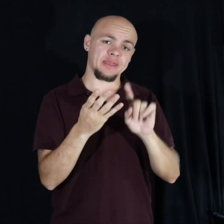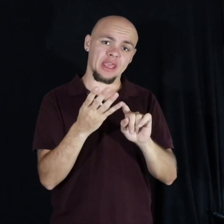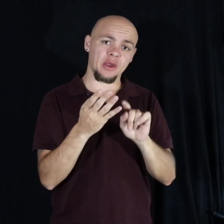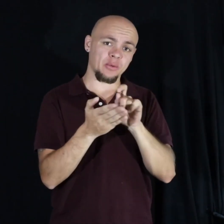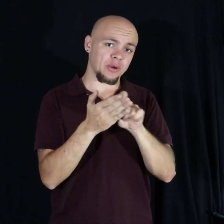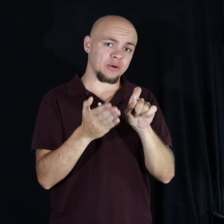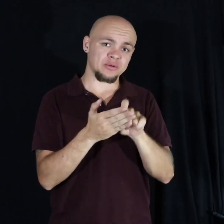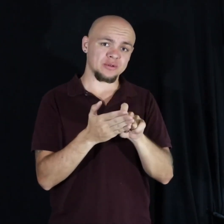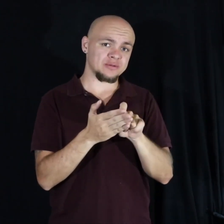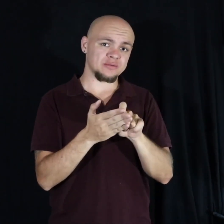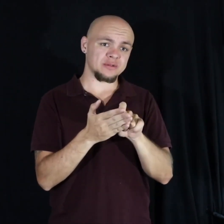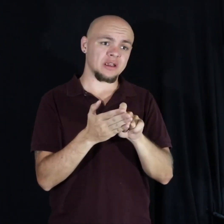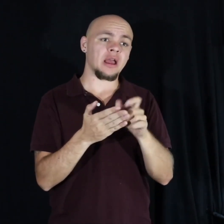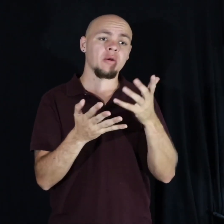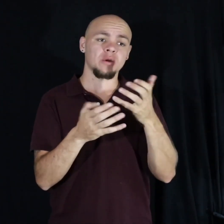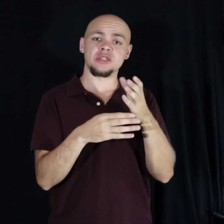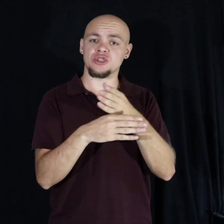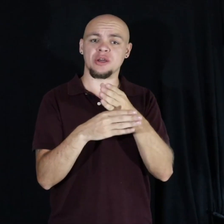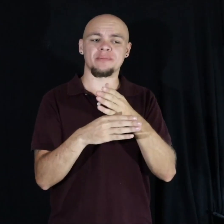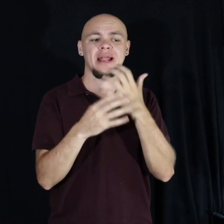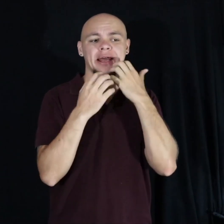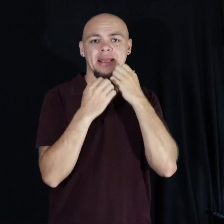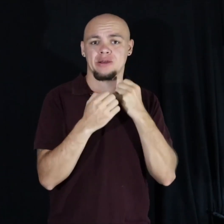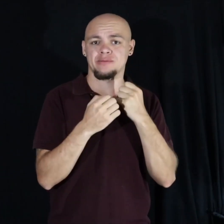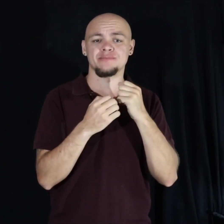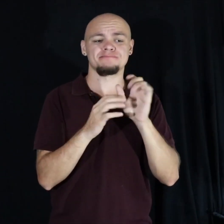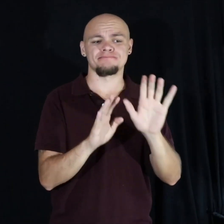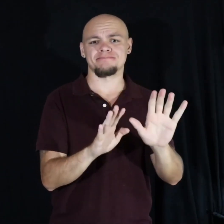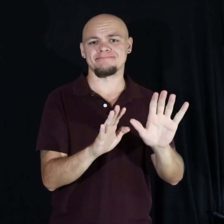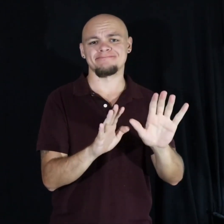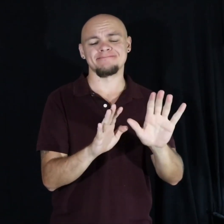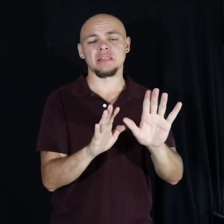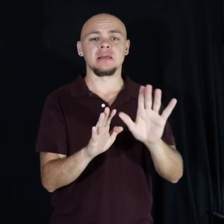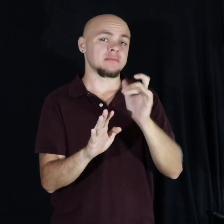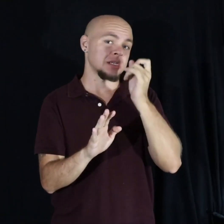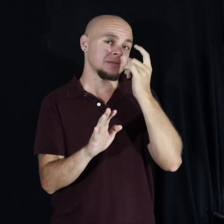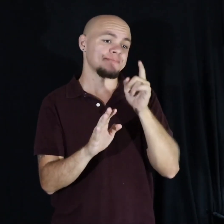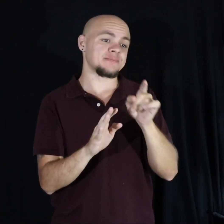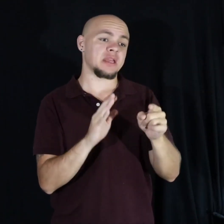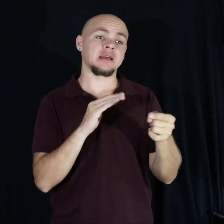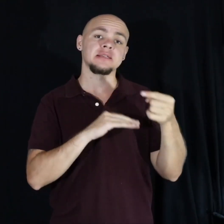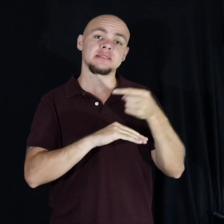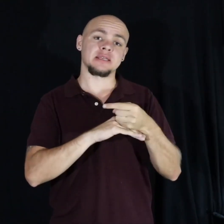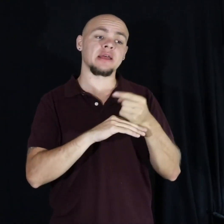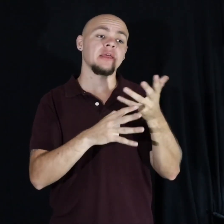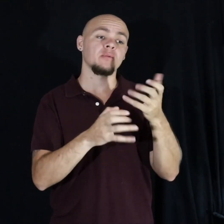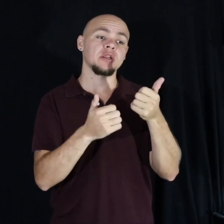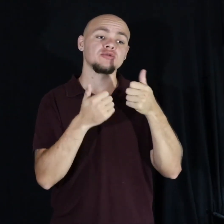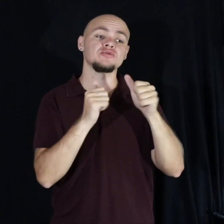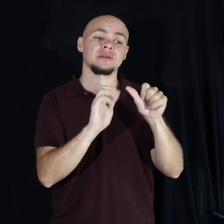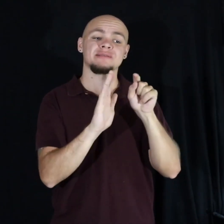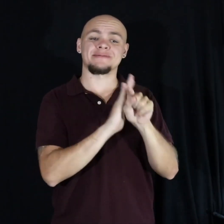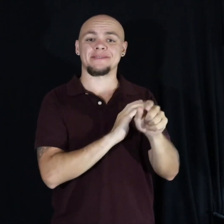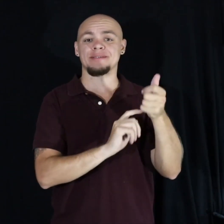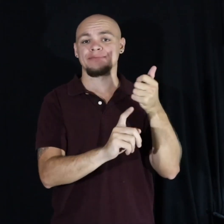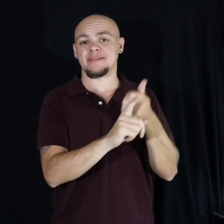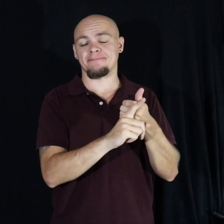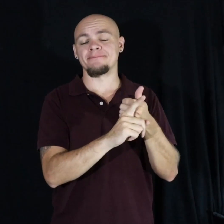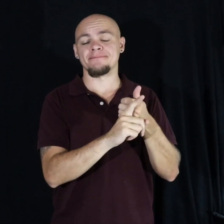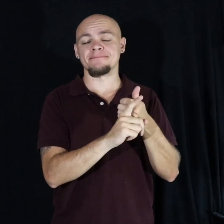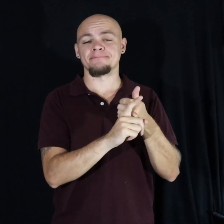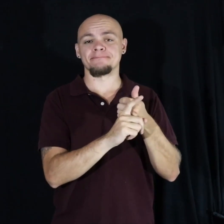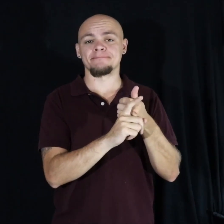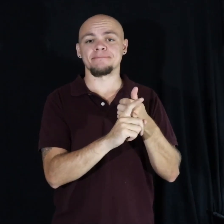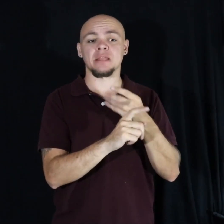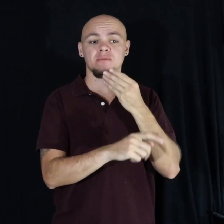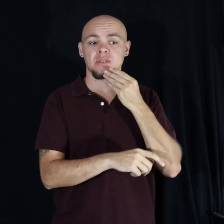but I care about them too much. What hit me, though, was that they had actually set a date as to when they were going to commit suicide. I was